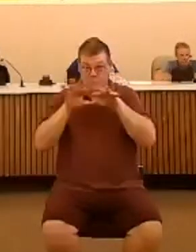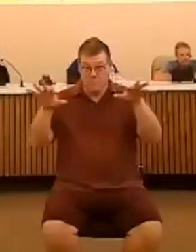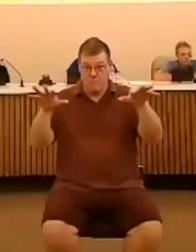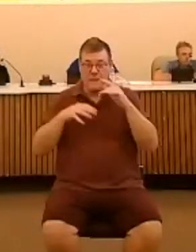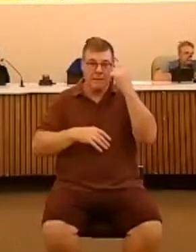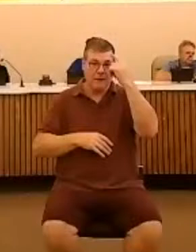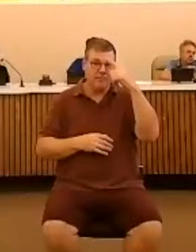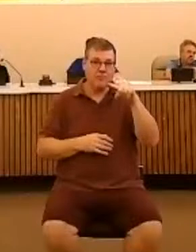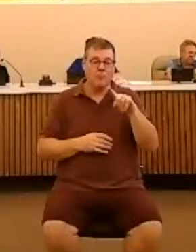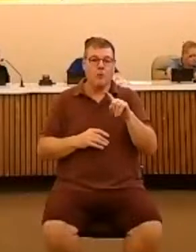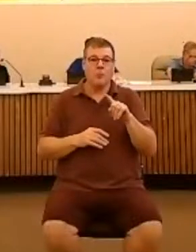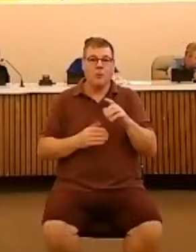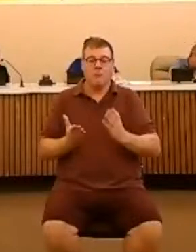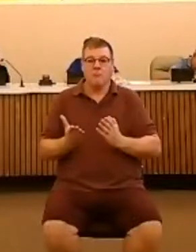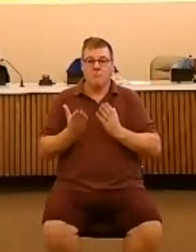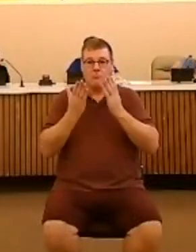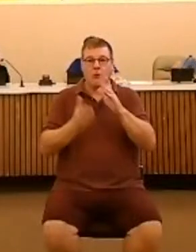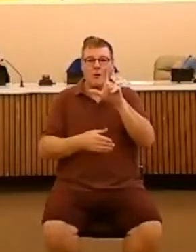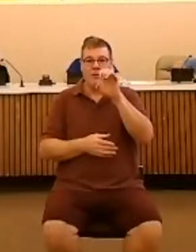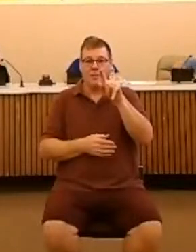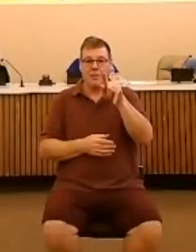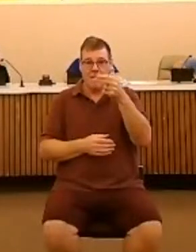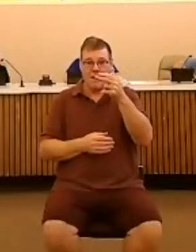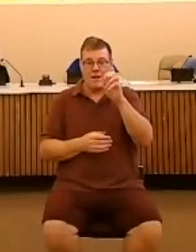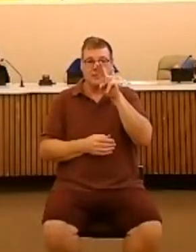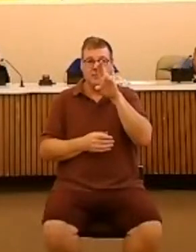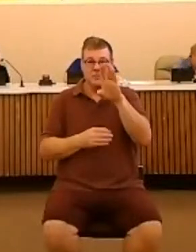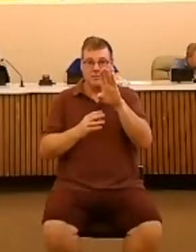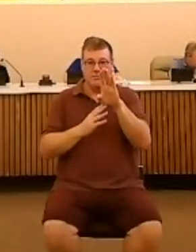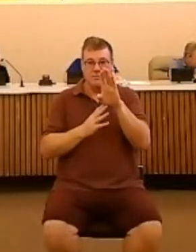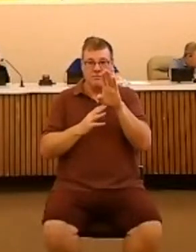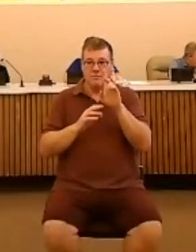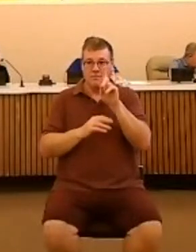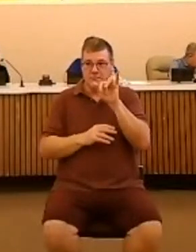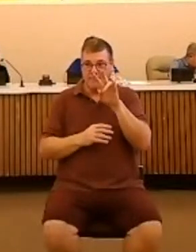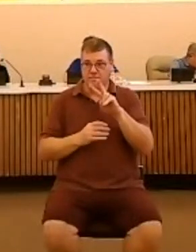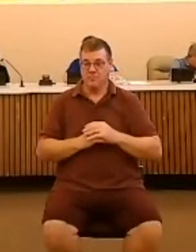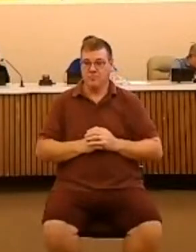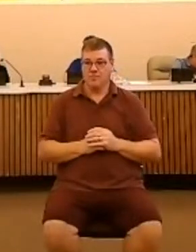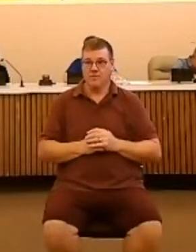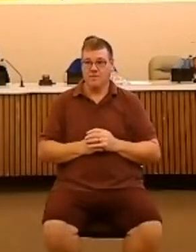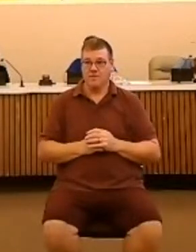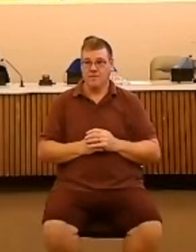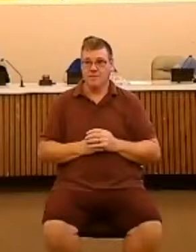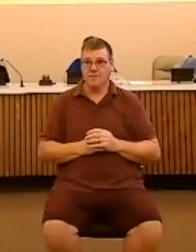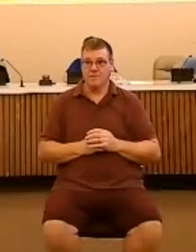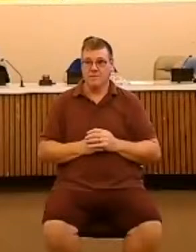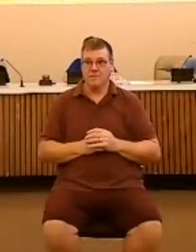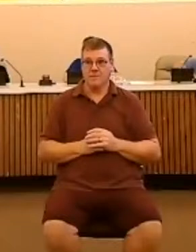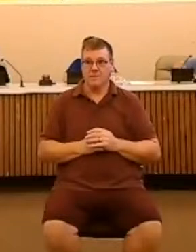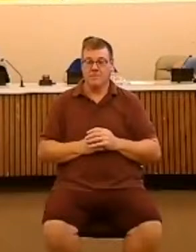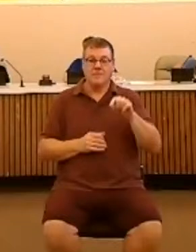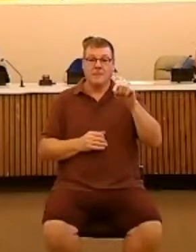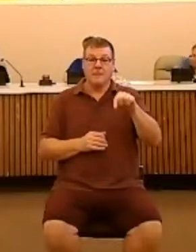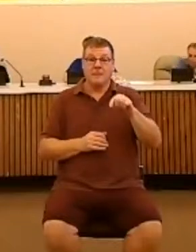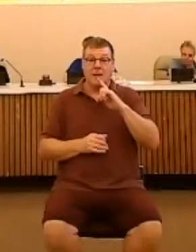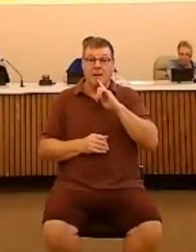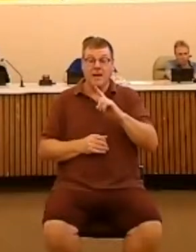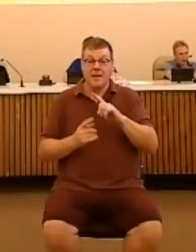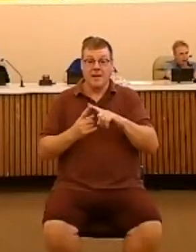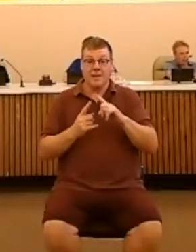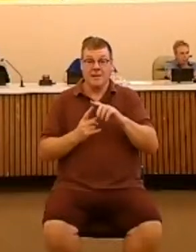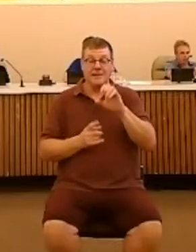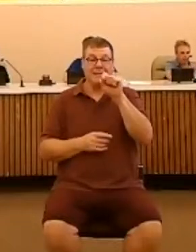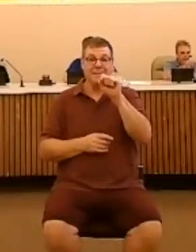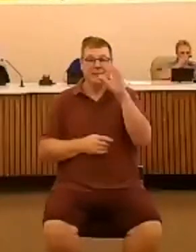for the proposed Lehigh Ridge subdivision. This is predominantly a seeker